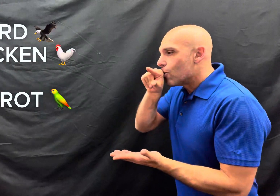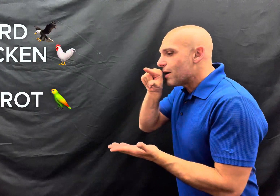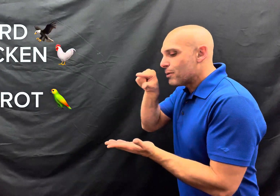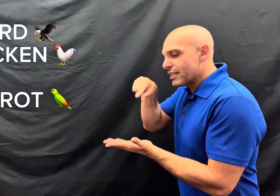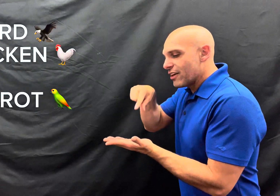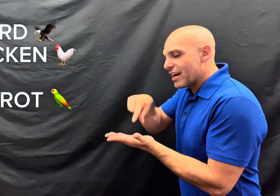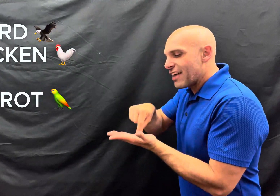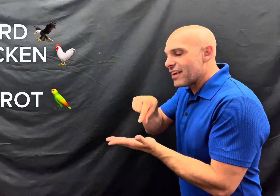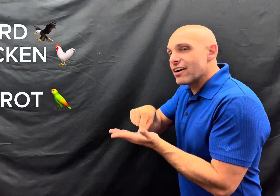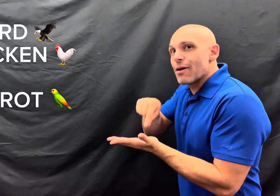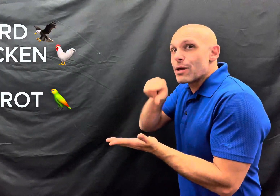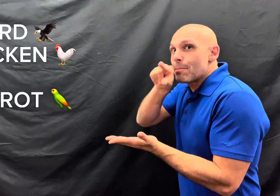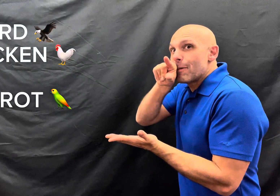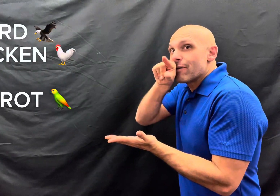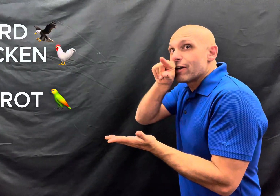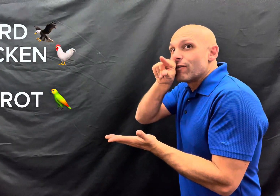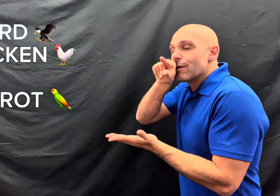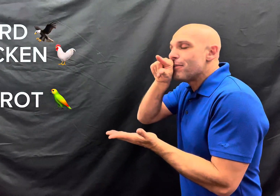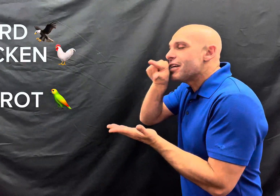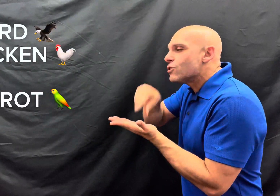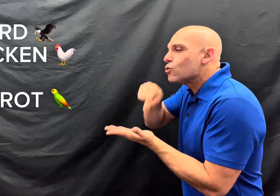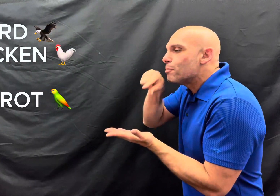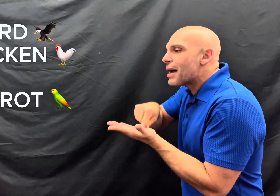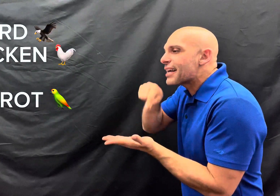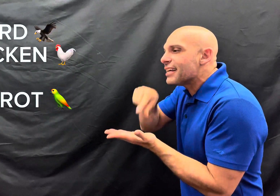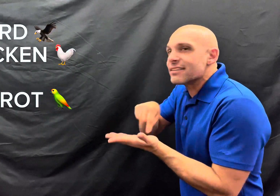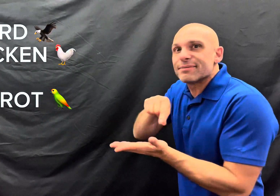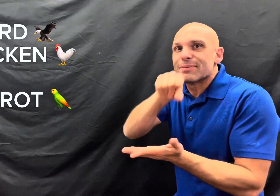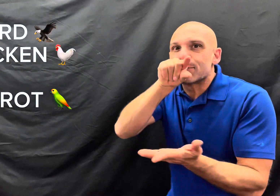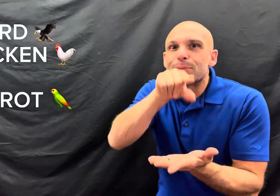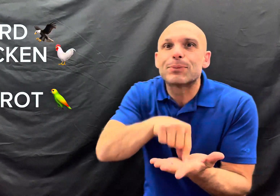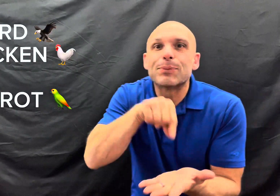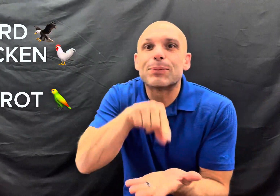put the other hand there and we go from the beak to pecking.